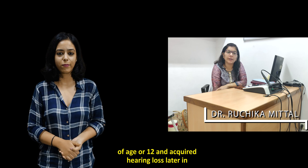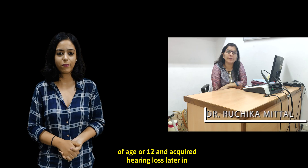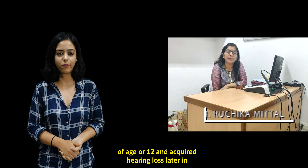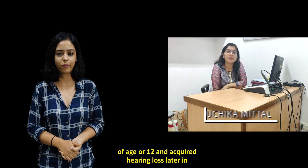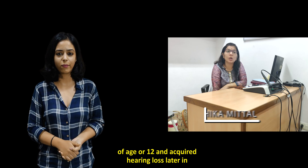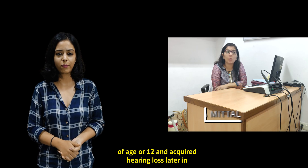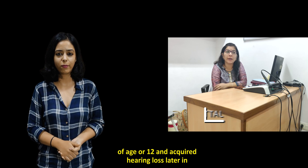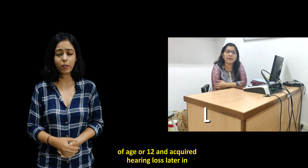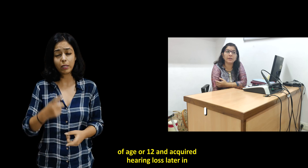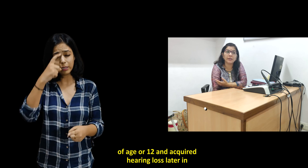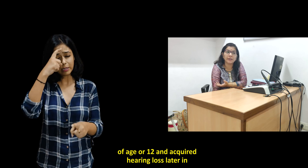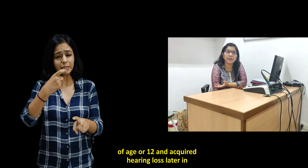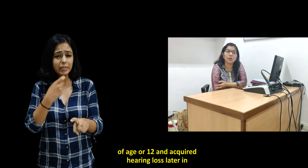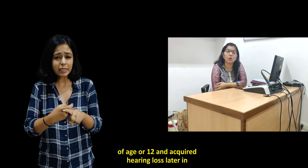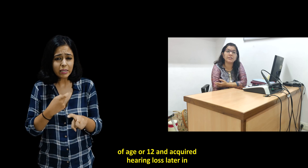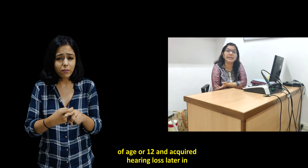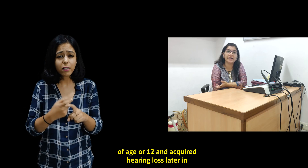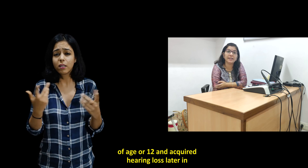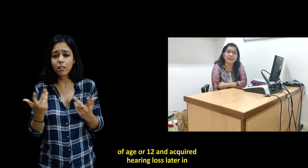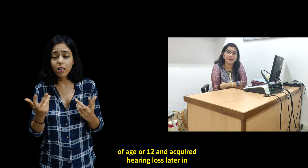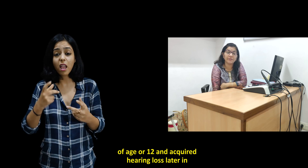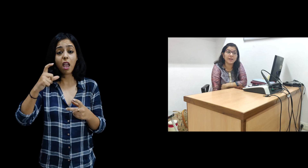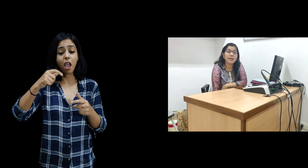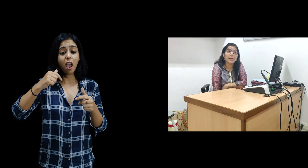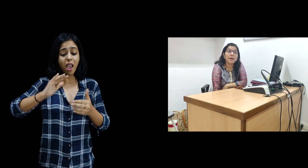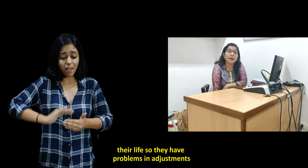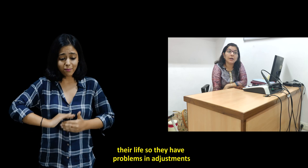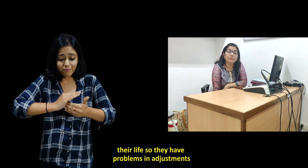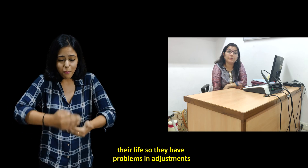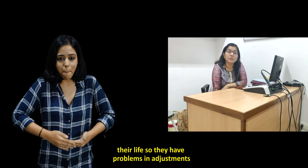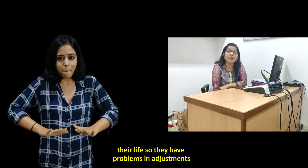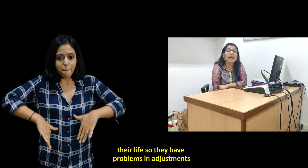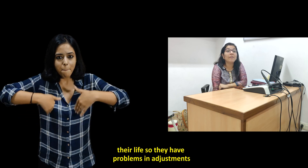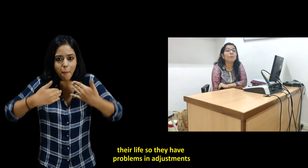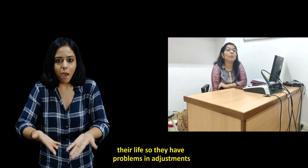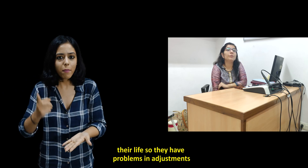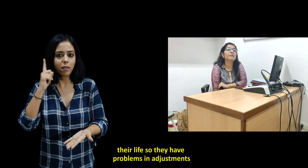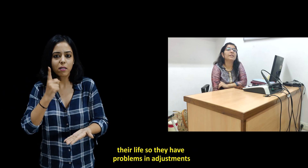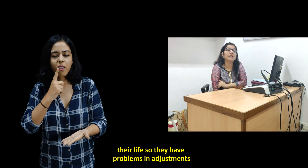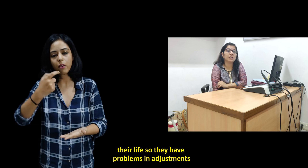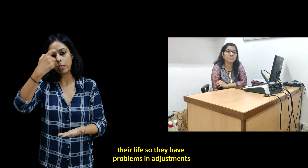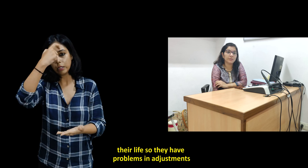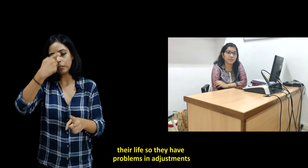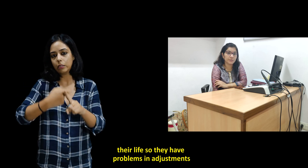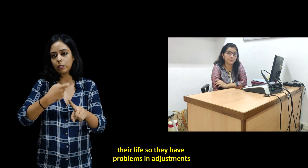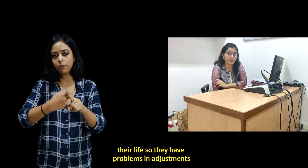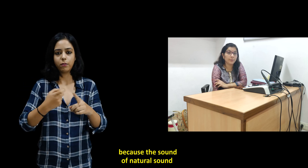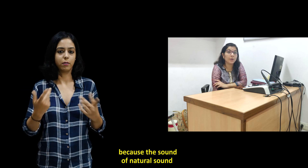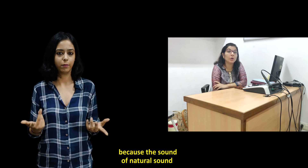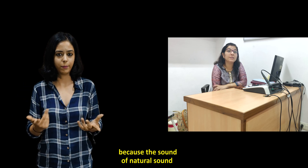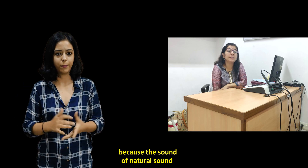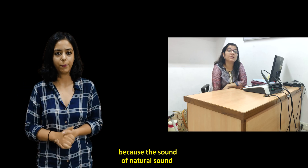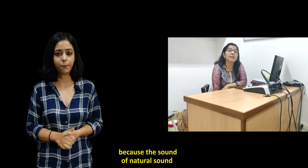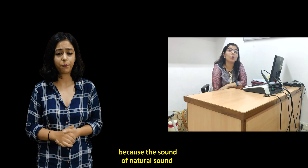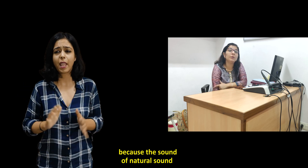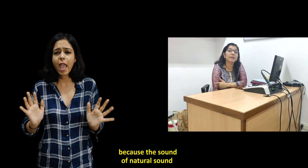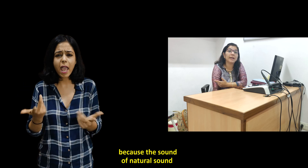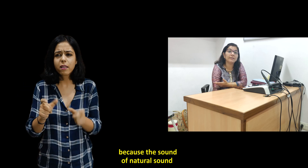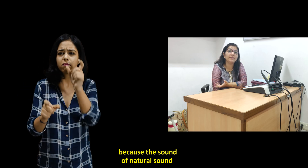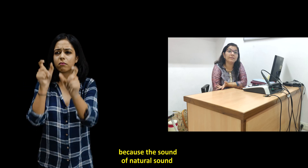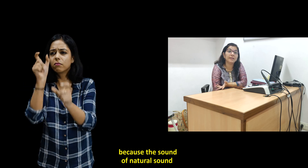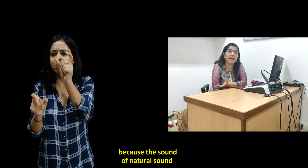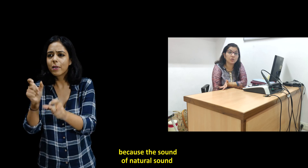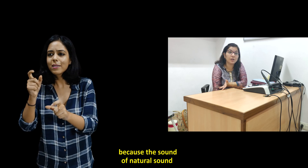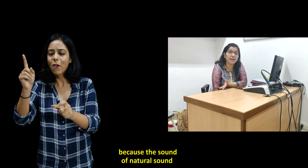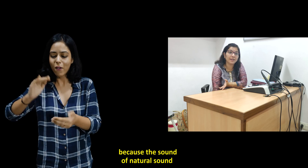or it required a hearing loss later in life so they have problems in adjustments because the sound